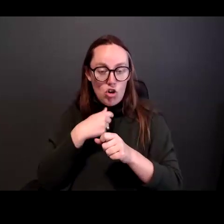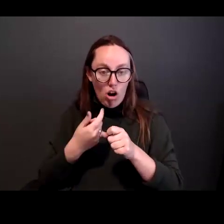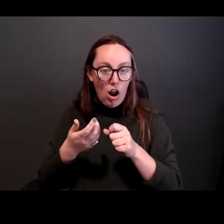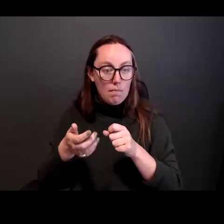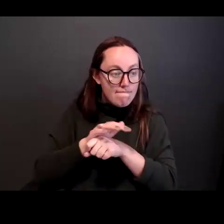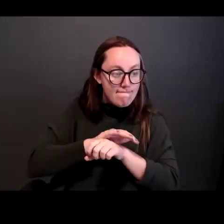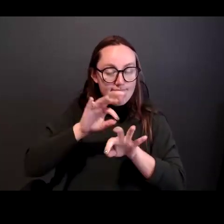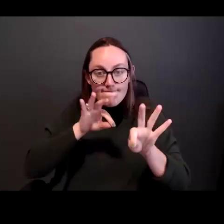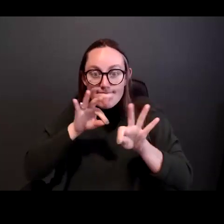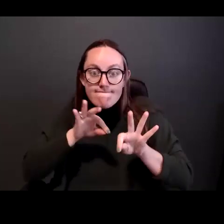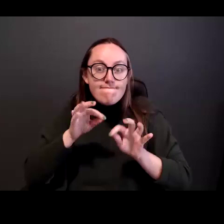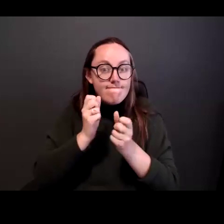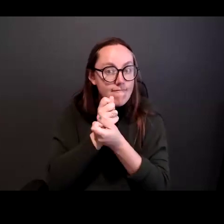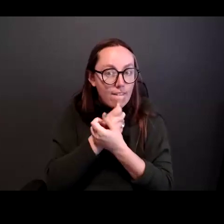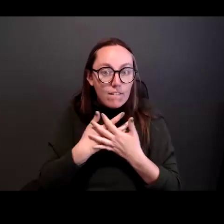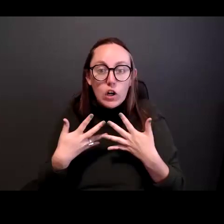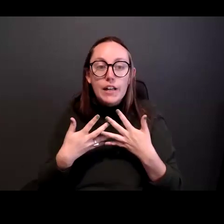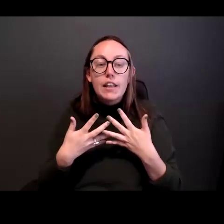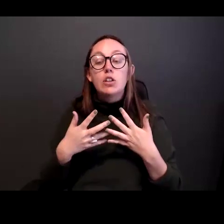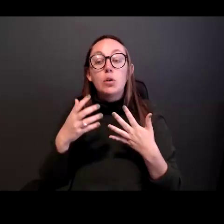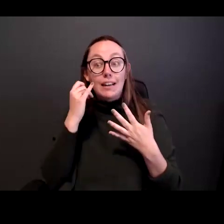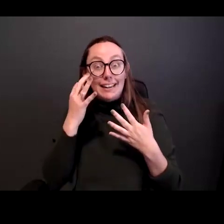Please feel free to drop any questions in the chat.